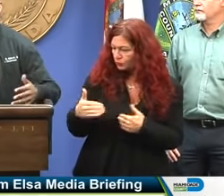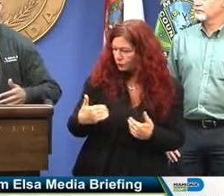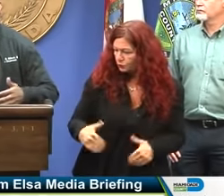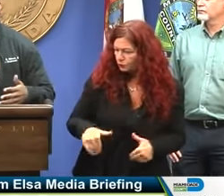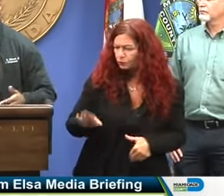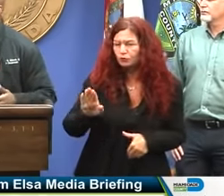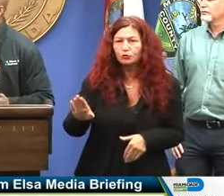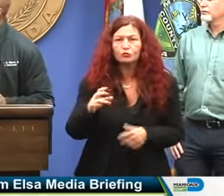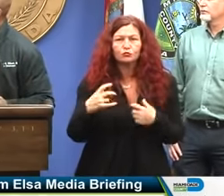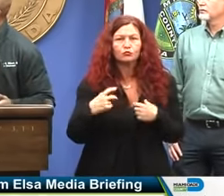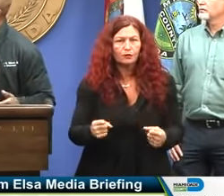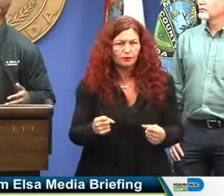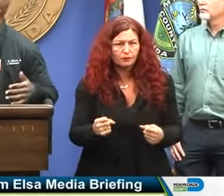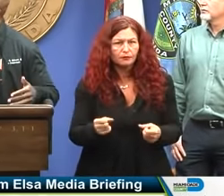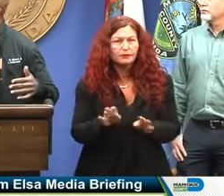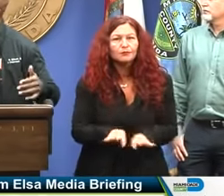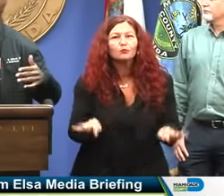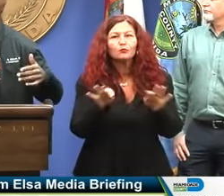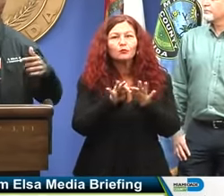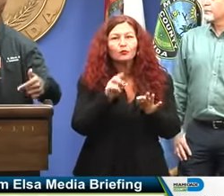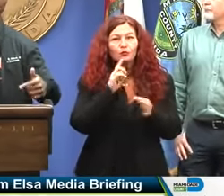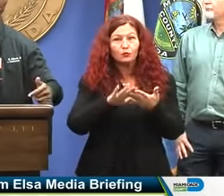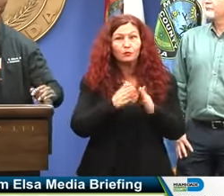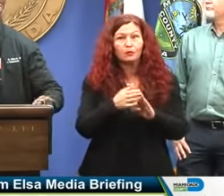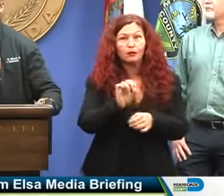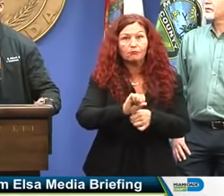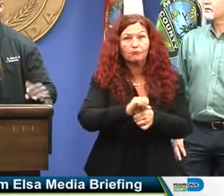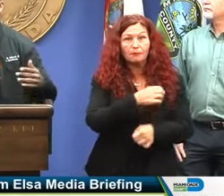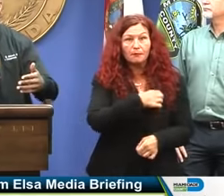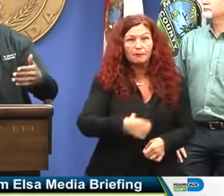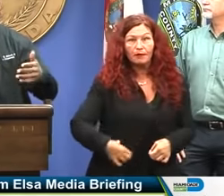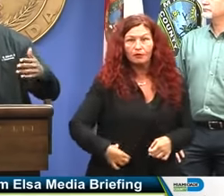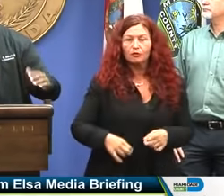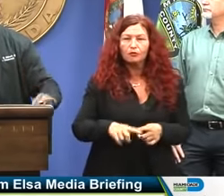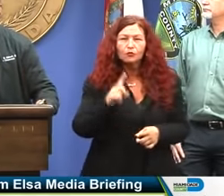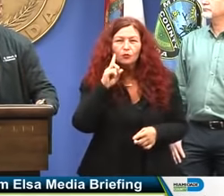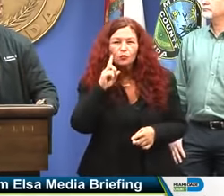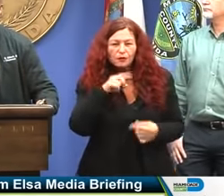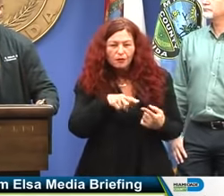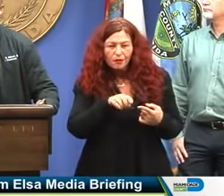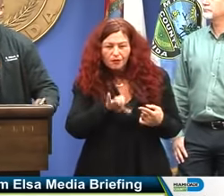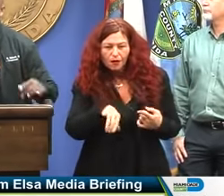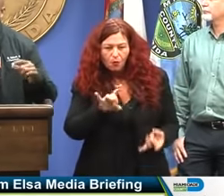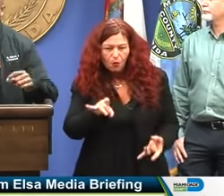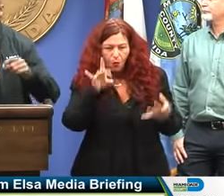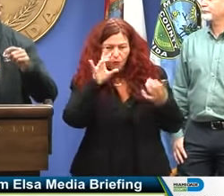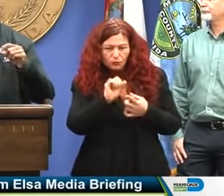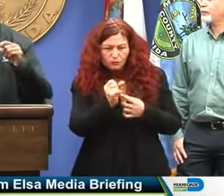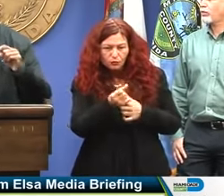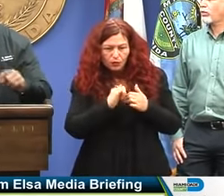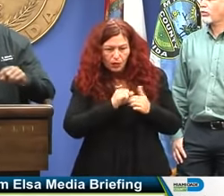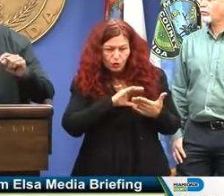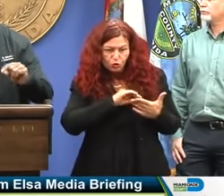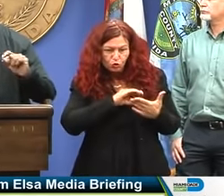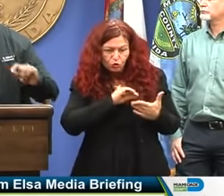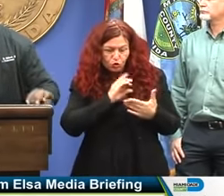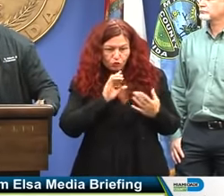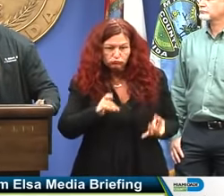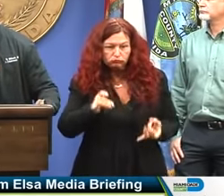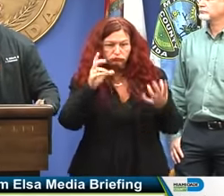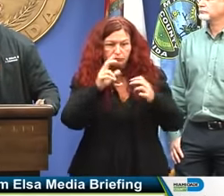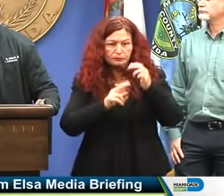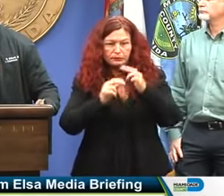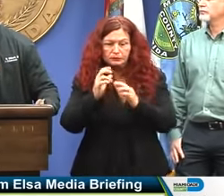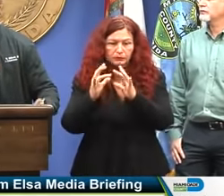because when you get elected mayor, you don't think that this is going to happen. We don't prepare for stuff like this. And so watching her serve and lead through